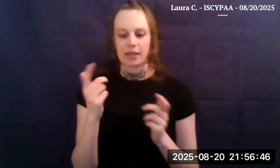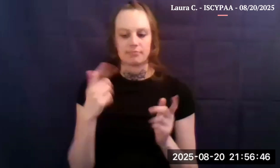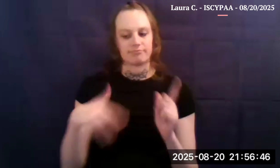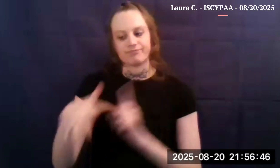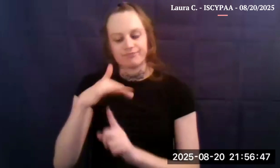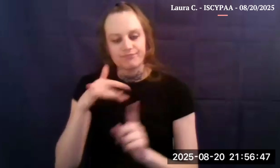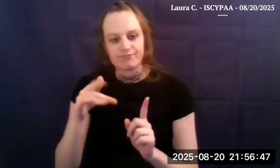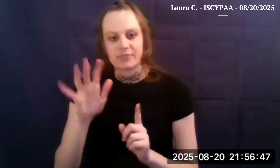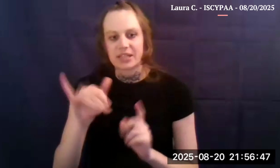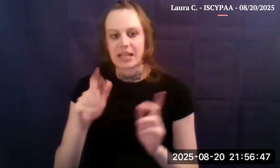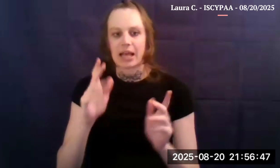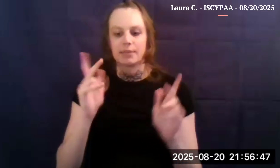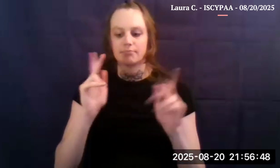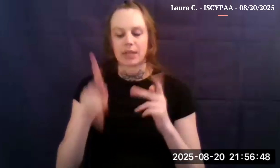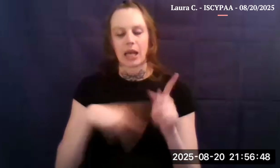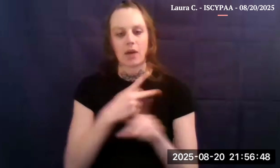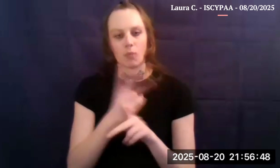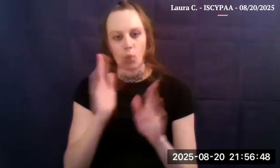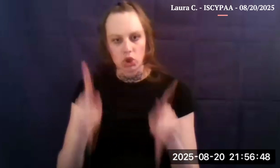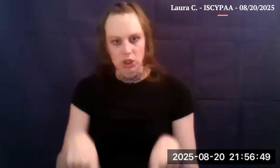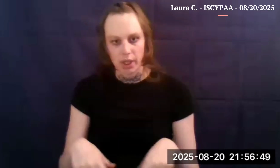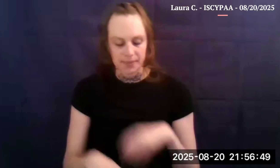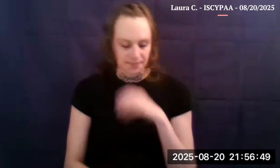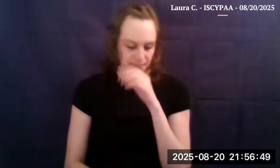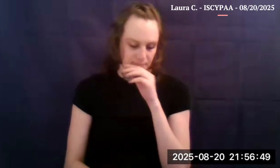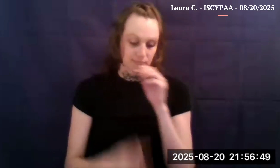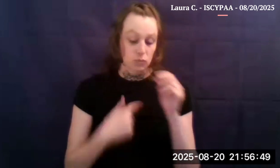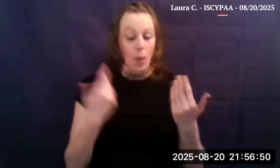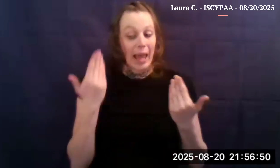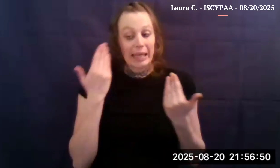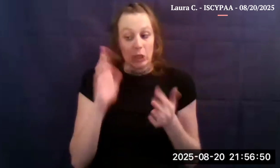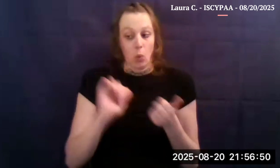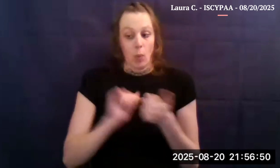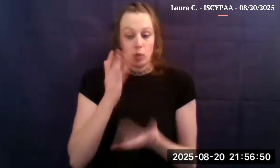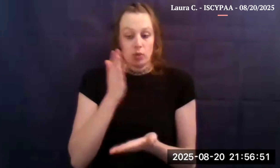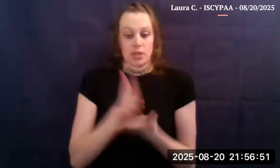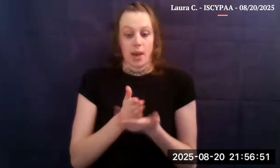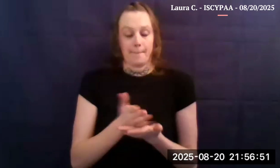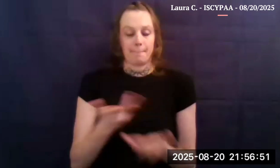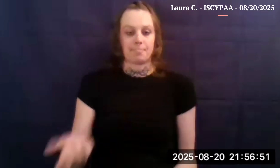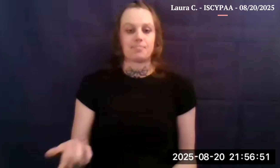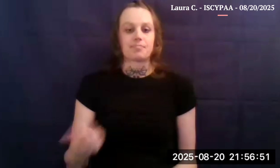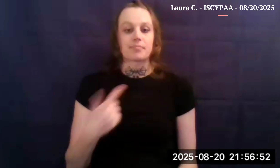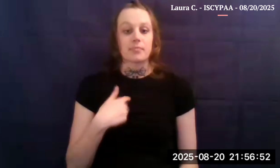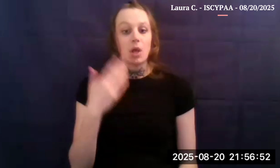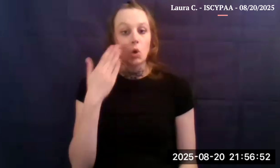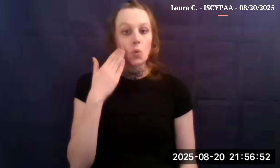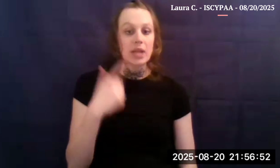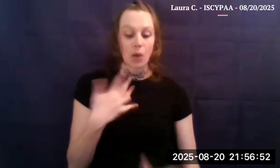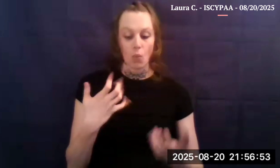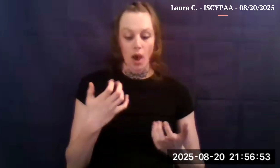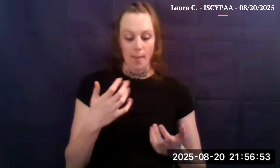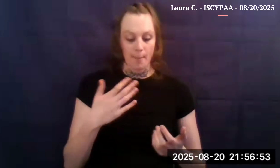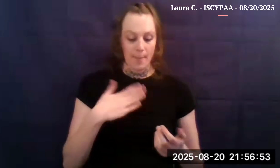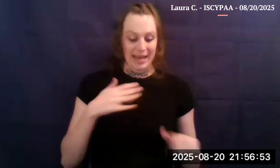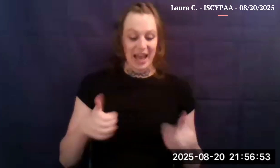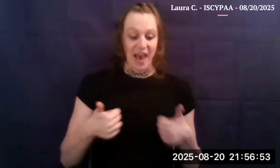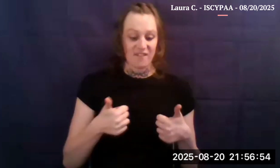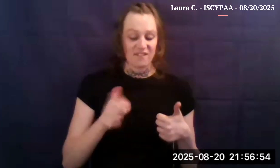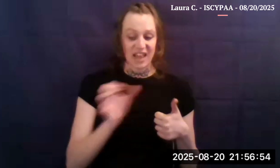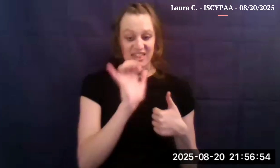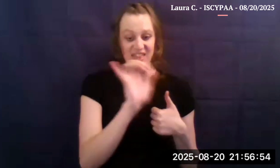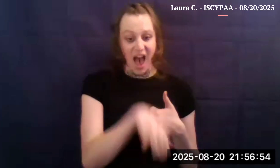know how to stop. I knew that I wanted my life as it was to stop. I knew